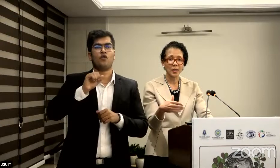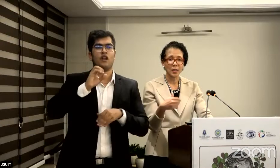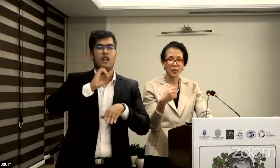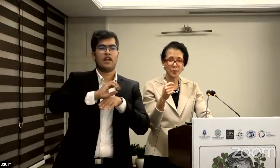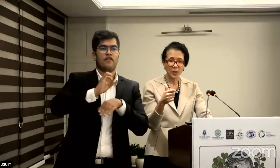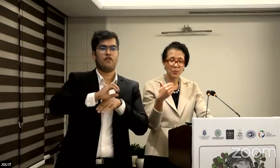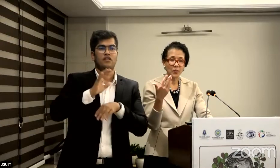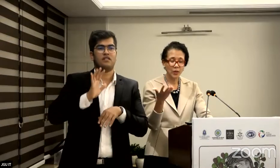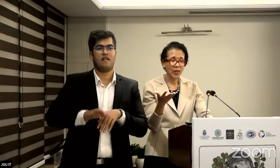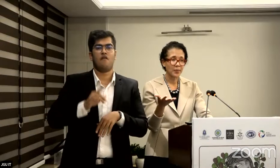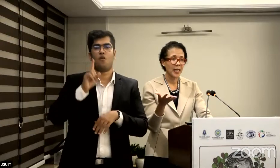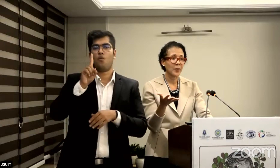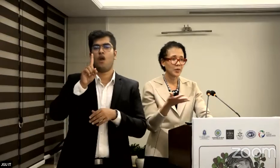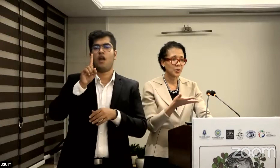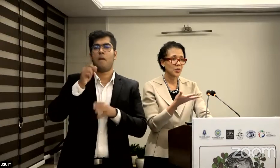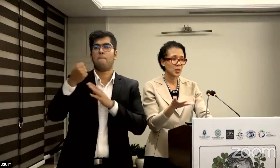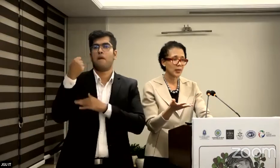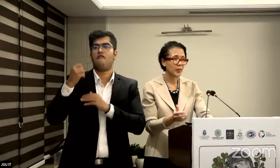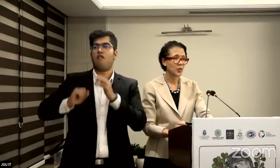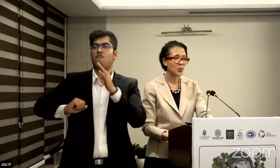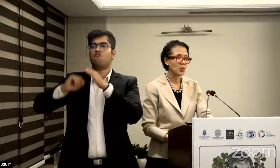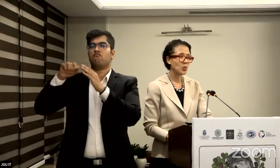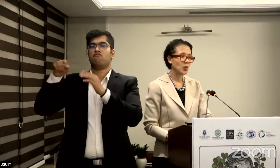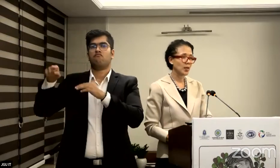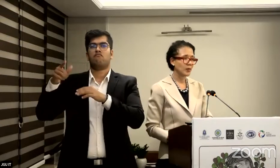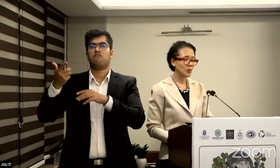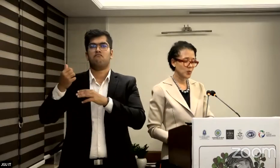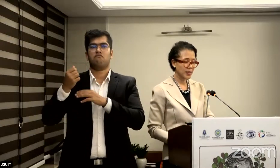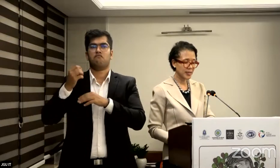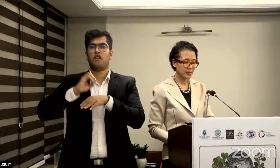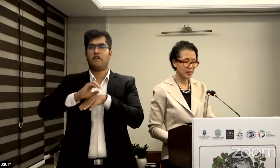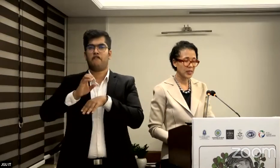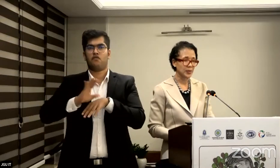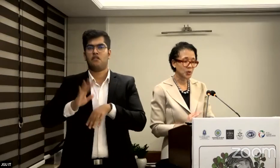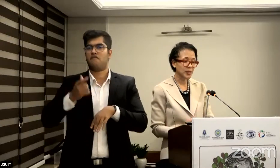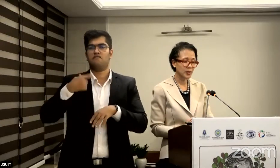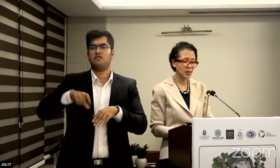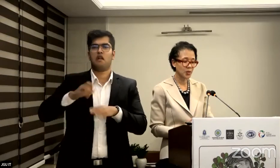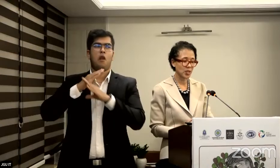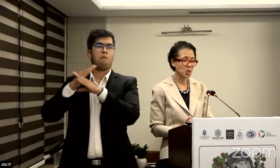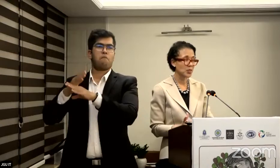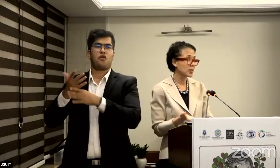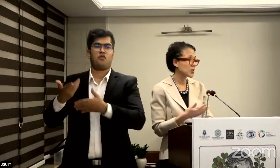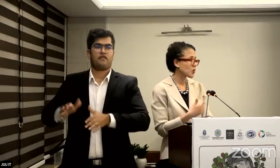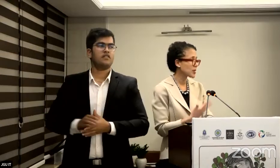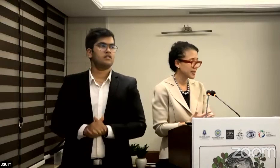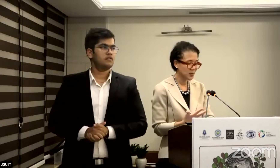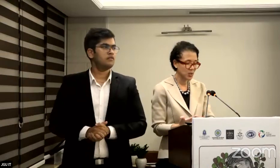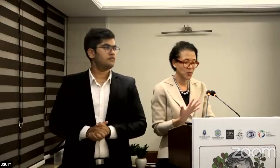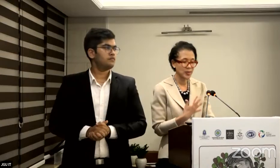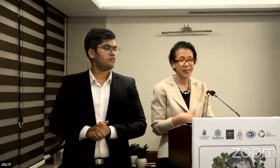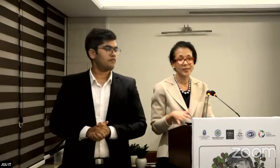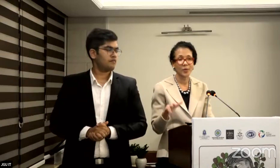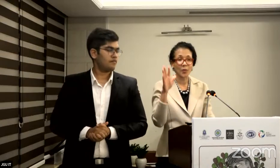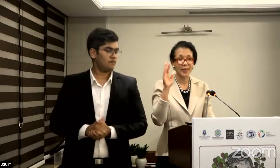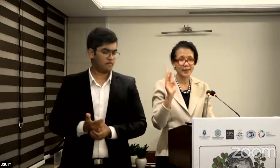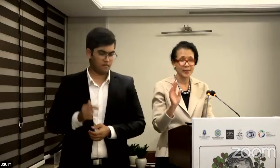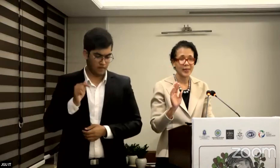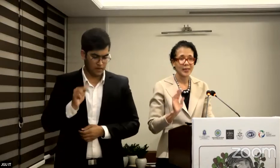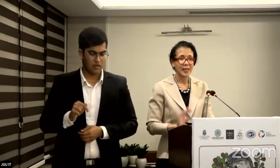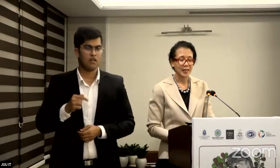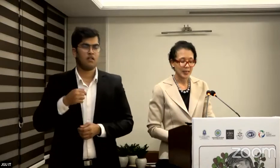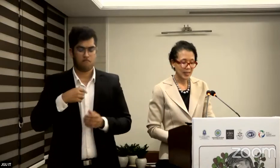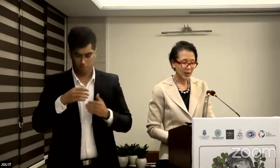the great powers who was present during the negotiations. And so this leads me to the second